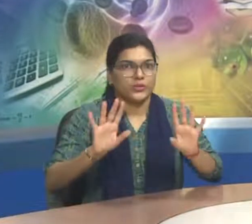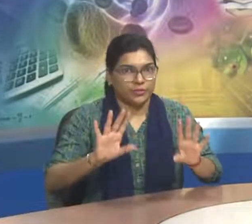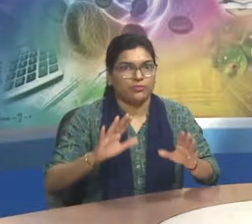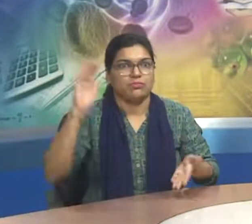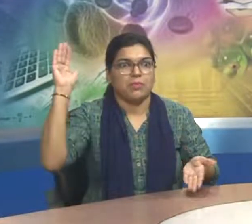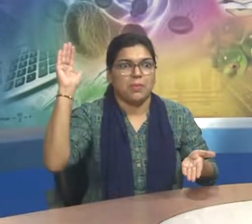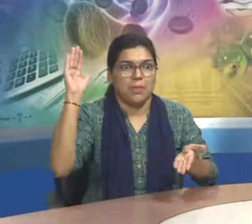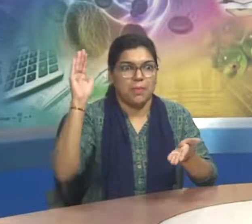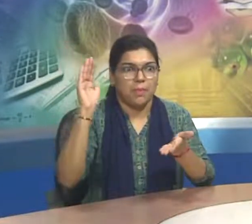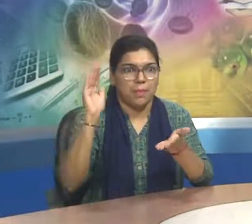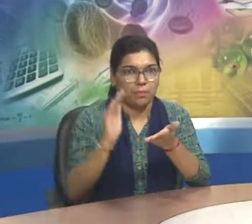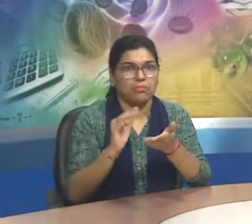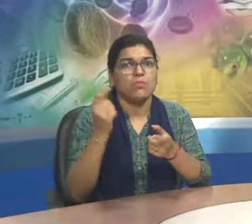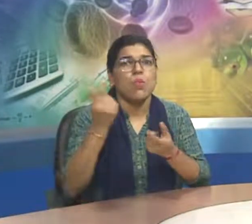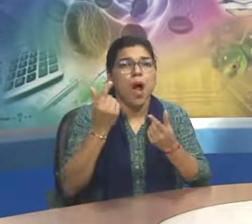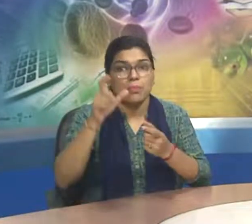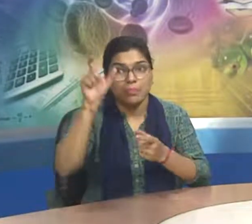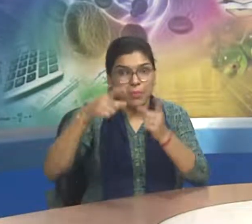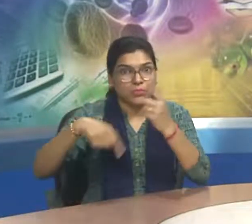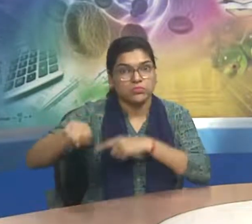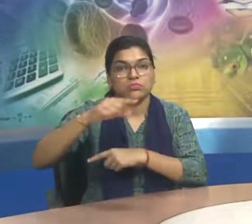of potable water.